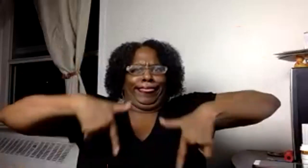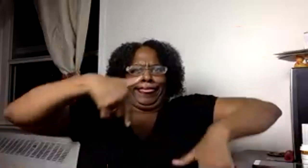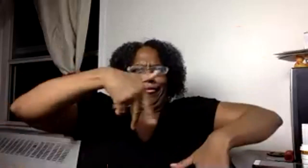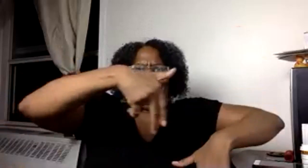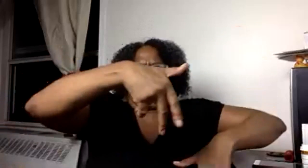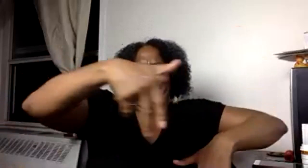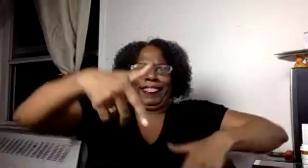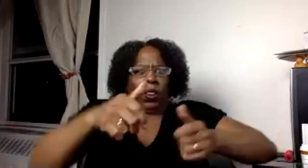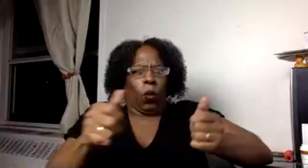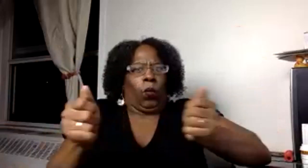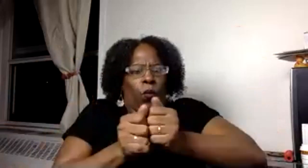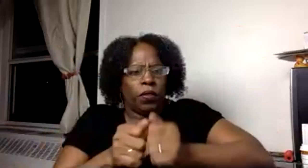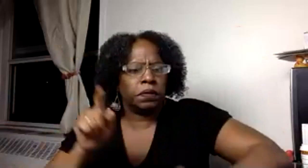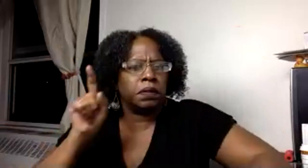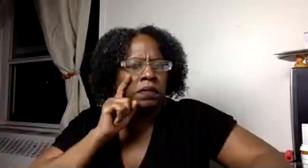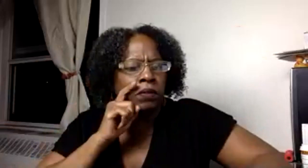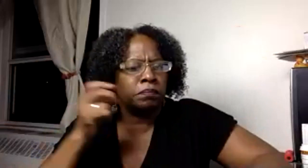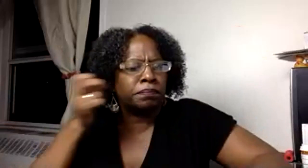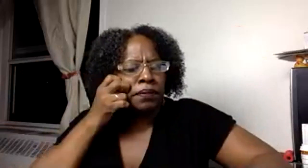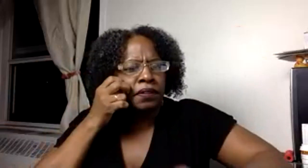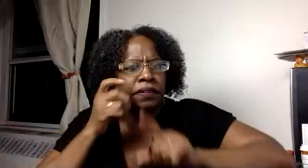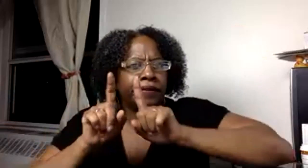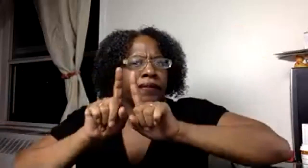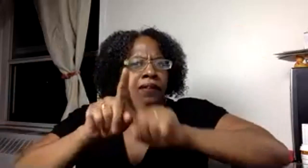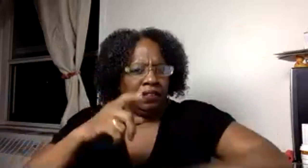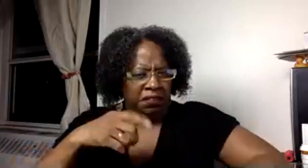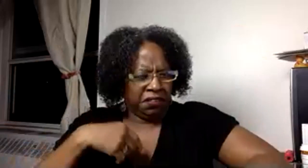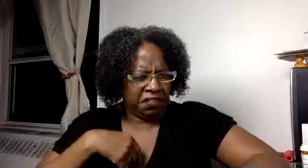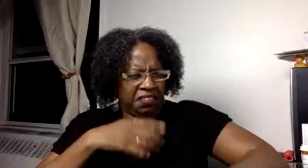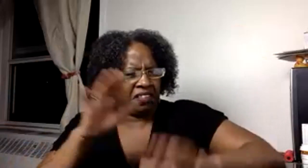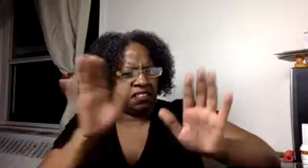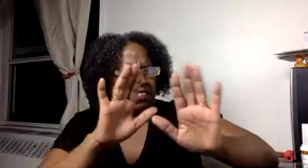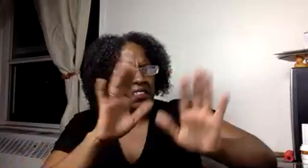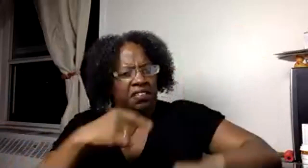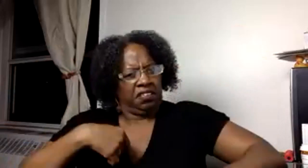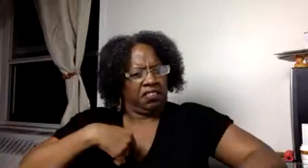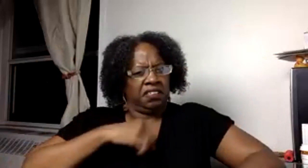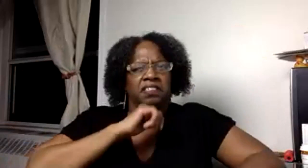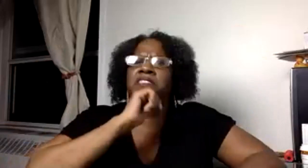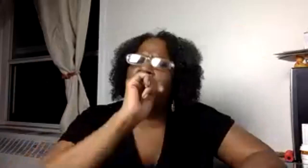constantly wearing our own labels in order to walk the streets, in order to work with a deaf-blind person.